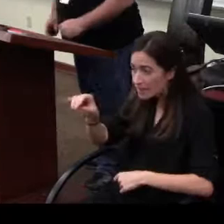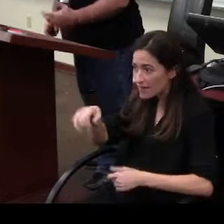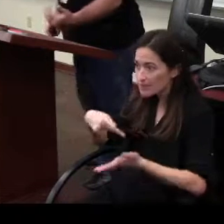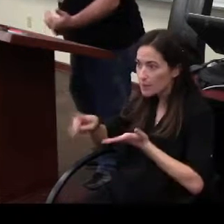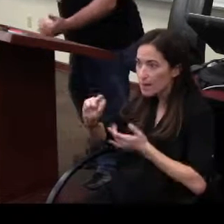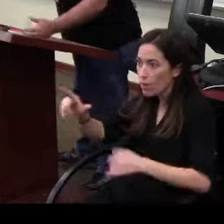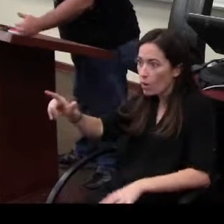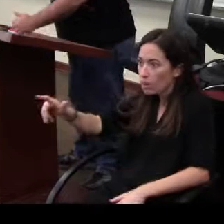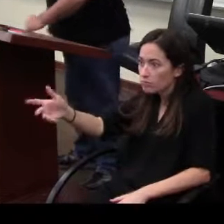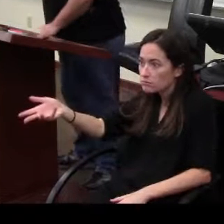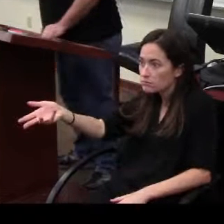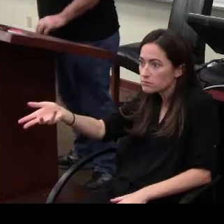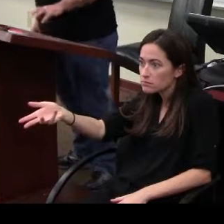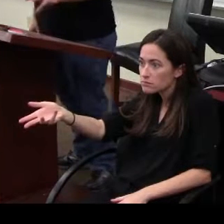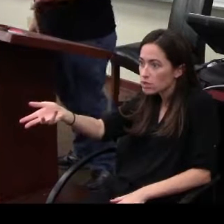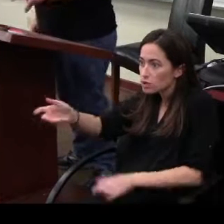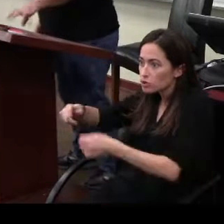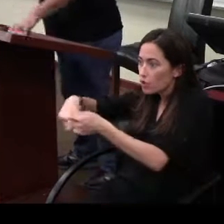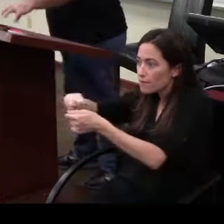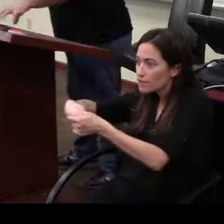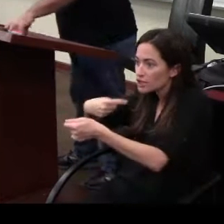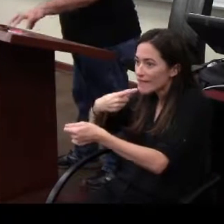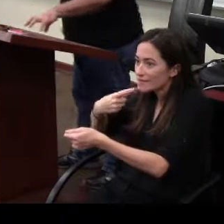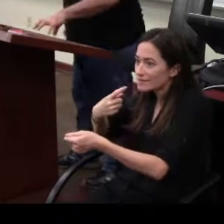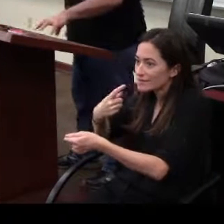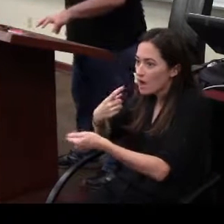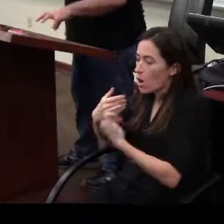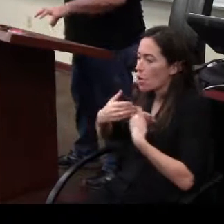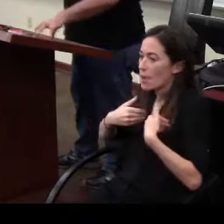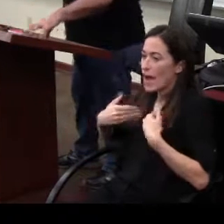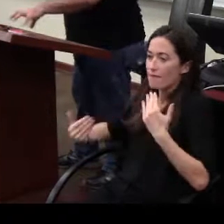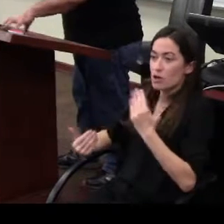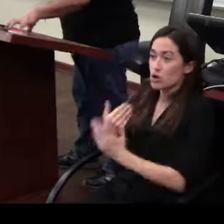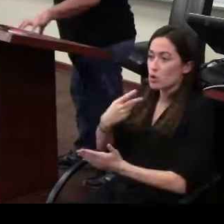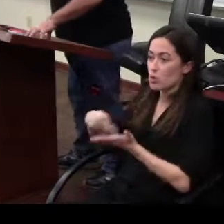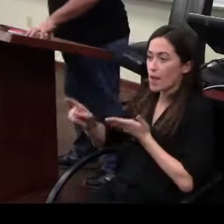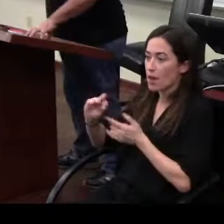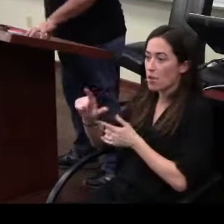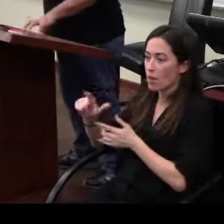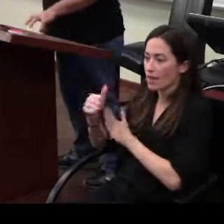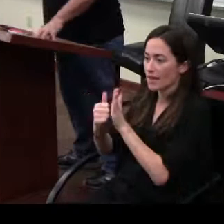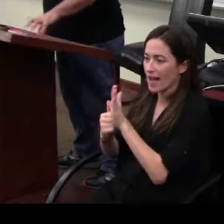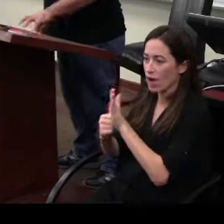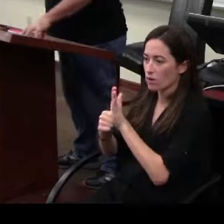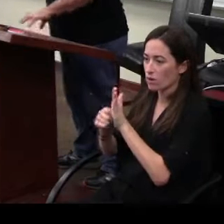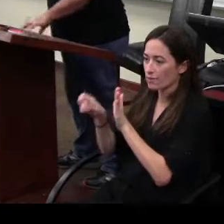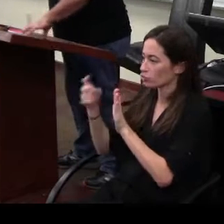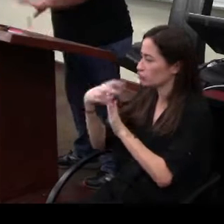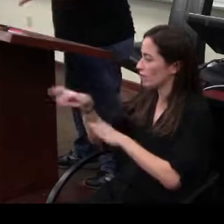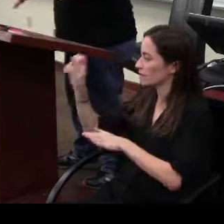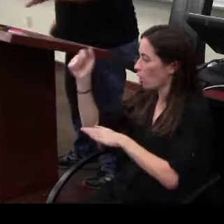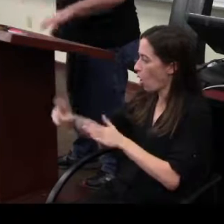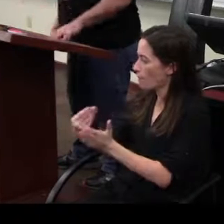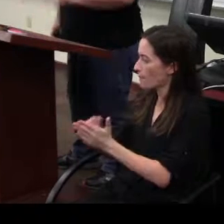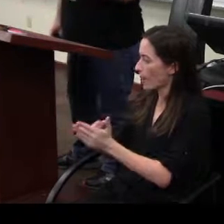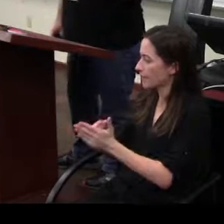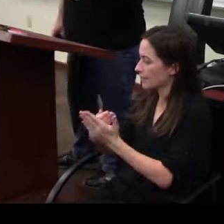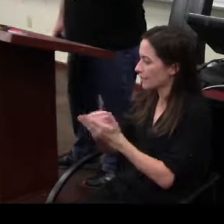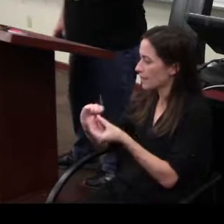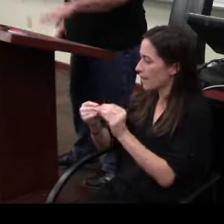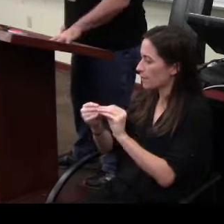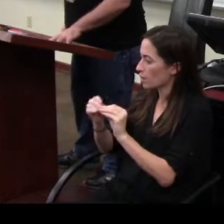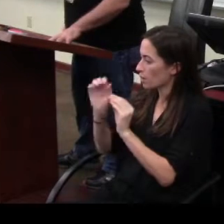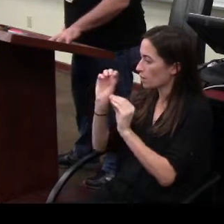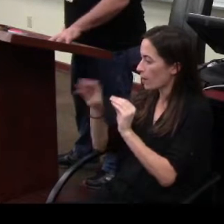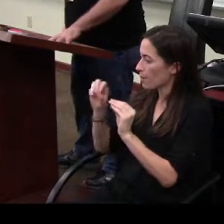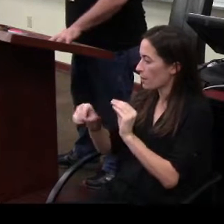your payroll. You get the fish that says, hey, we have a new payroll account you need to send this to. Here's the number. Wire it off. You've now